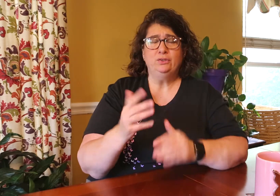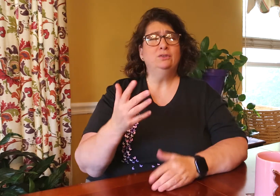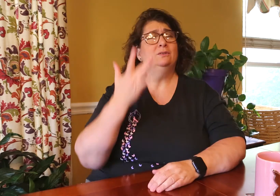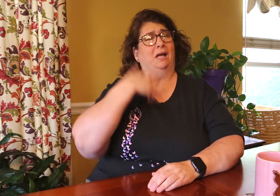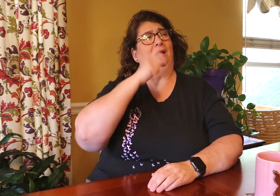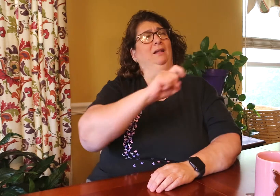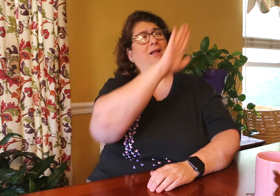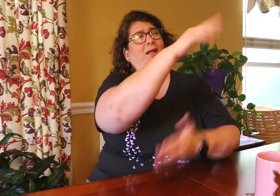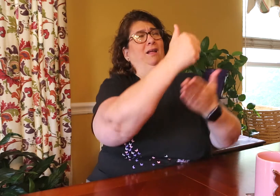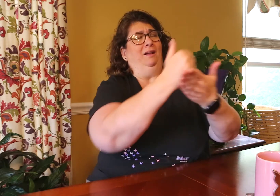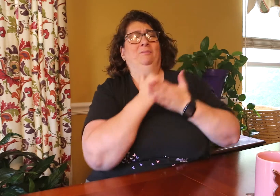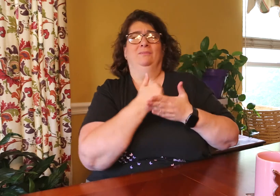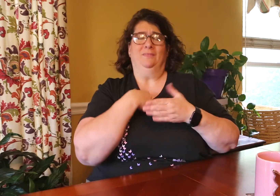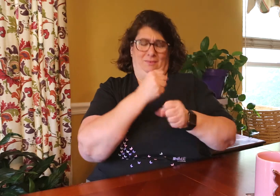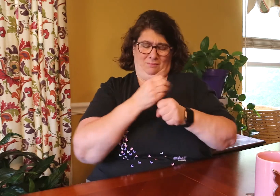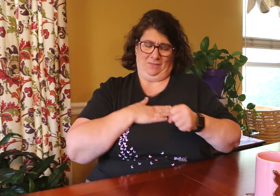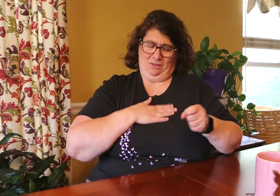to get my anxiety under control.